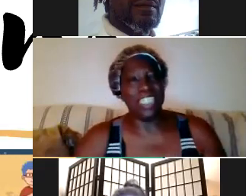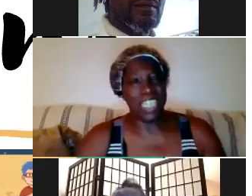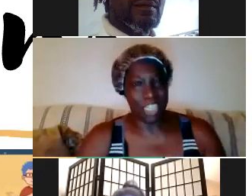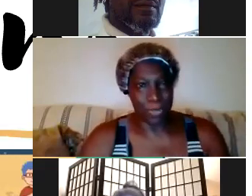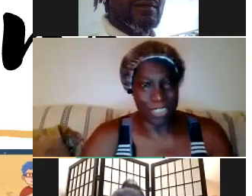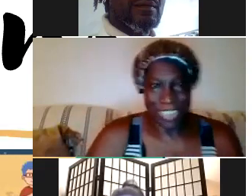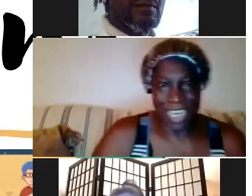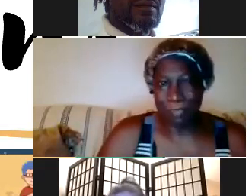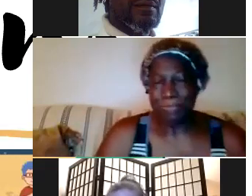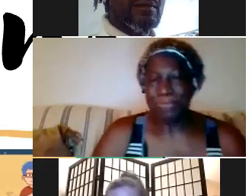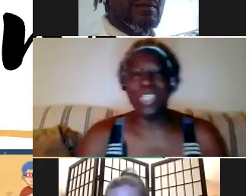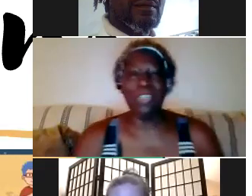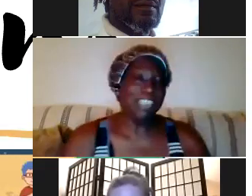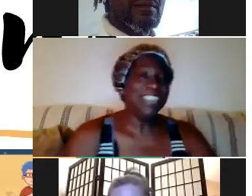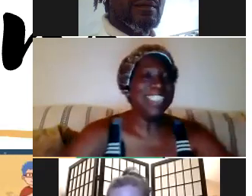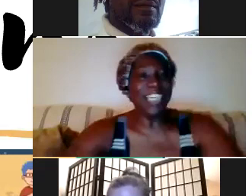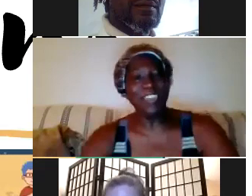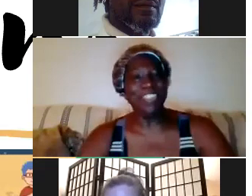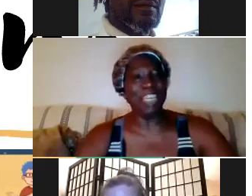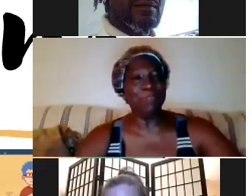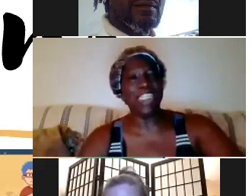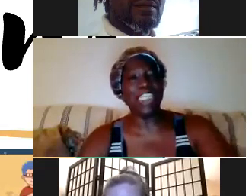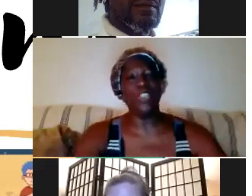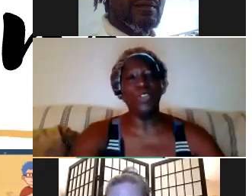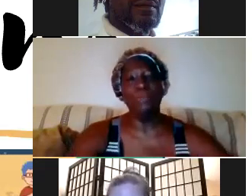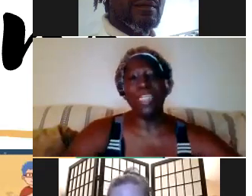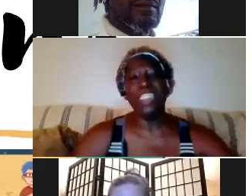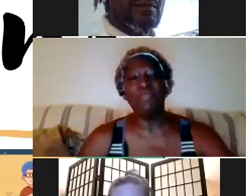all contextual. Yeah. Okay. So